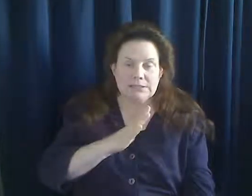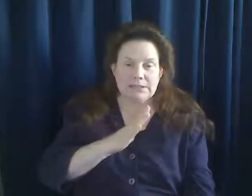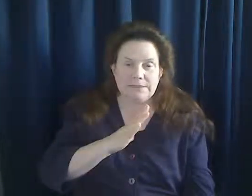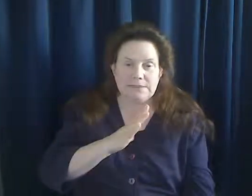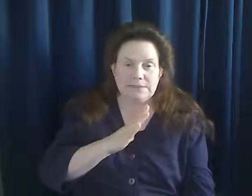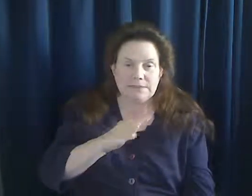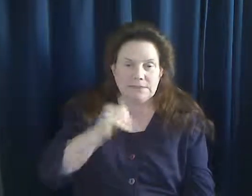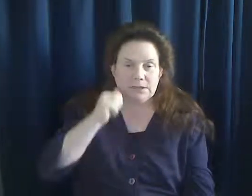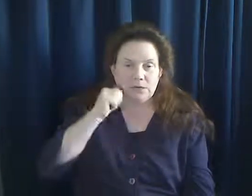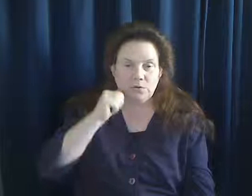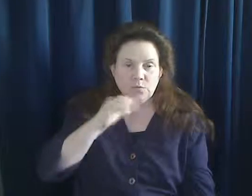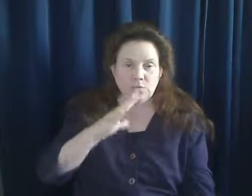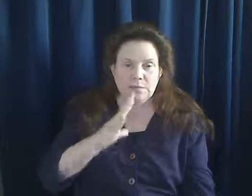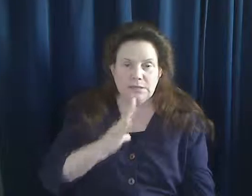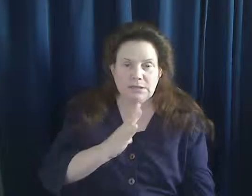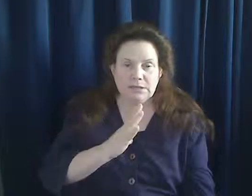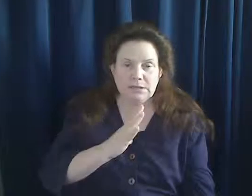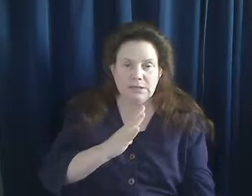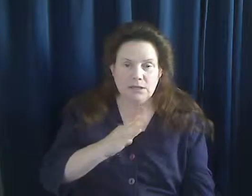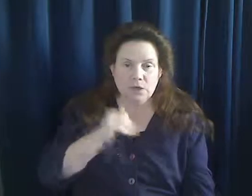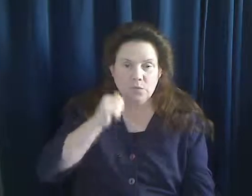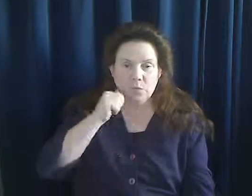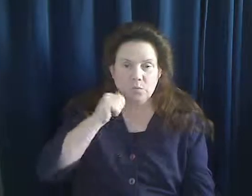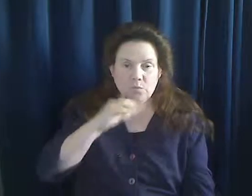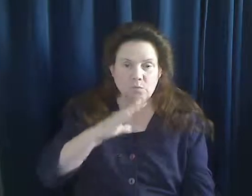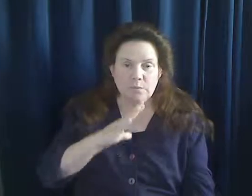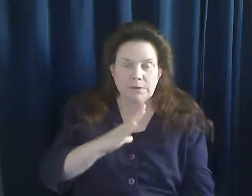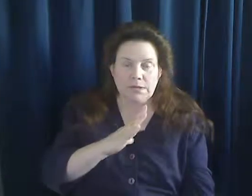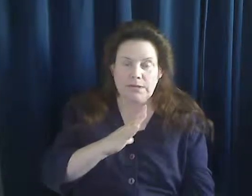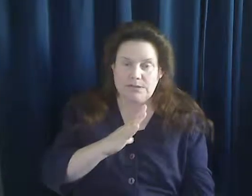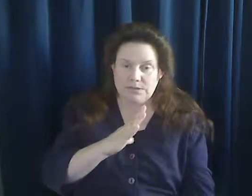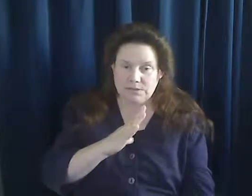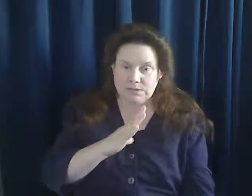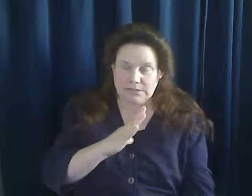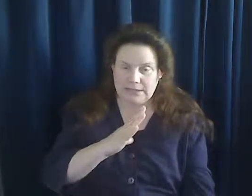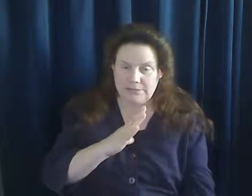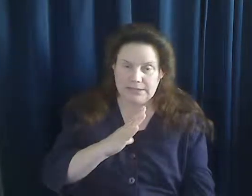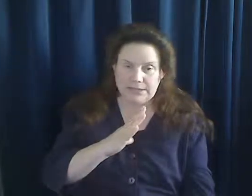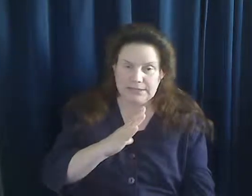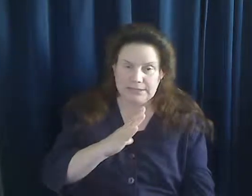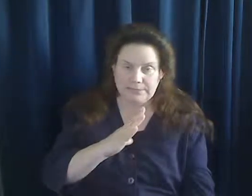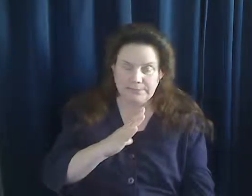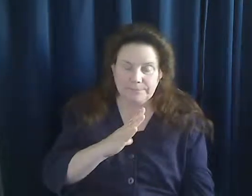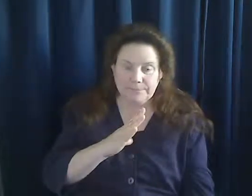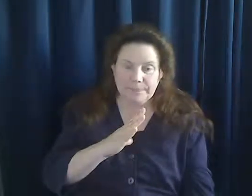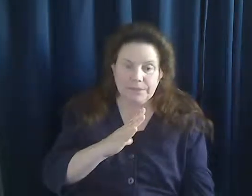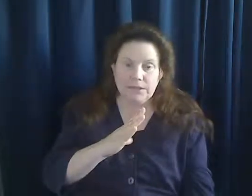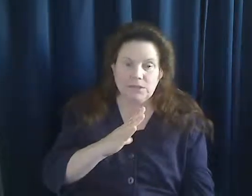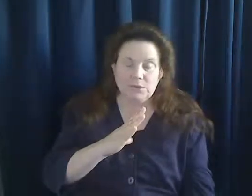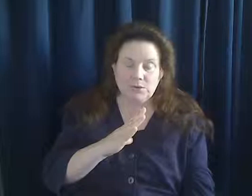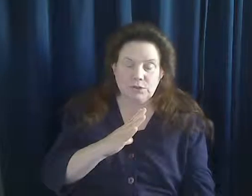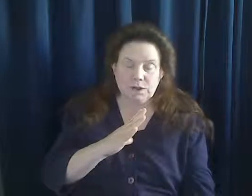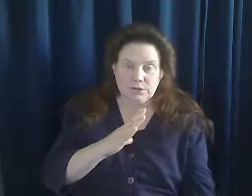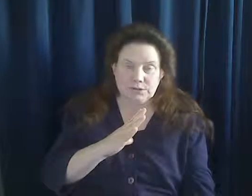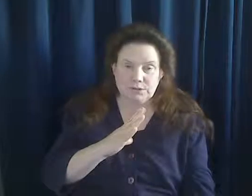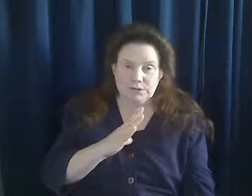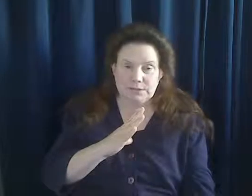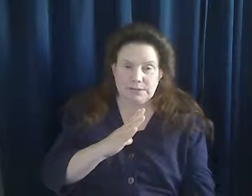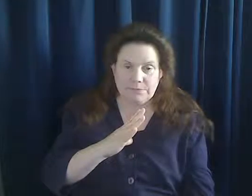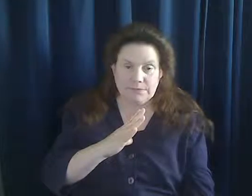like this. Woman, woman. It's also the sign for lady. You could also do the same thing that